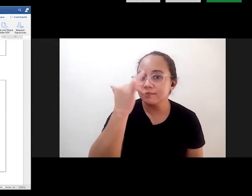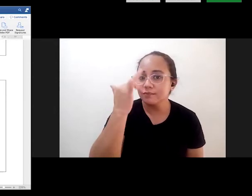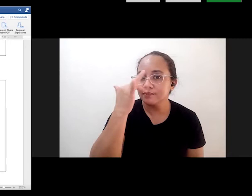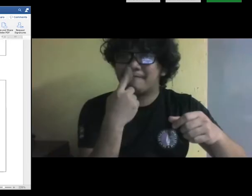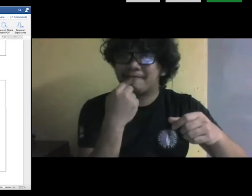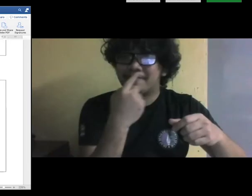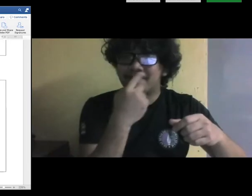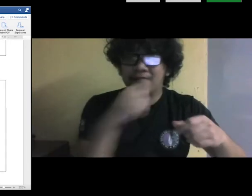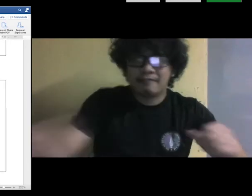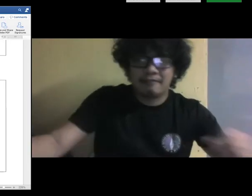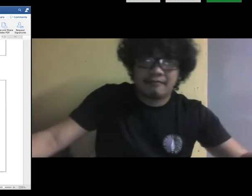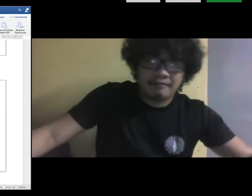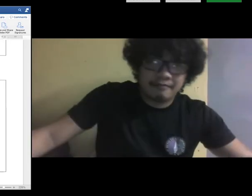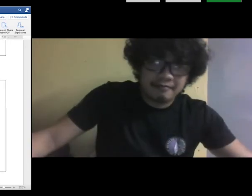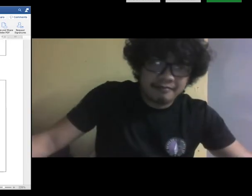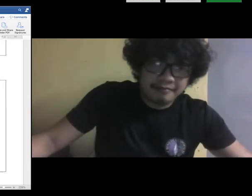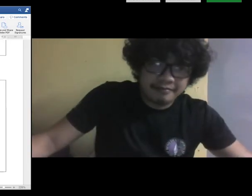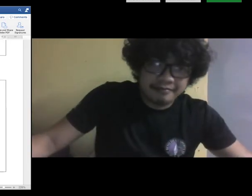No.